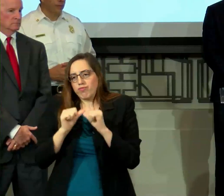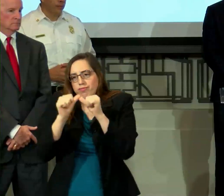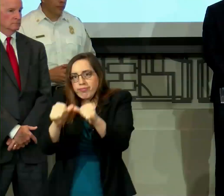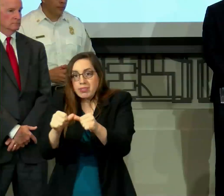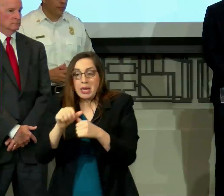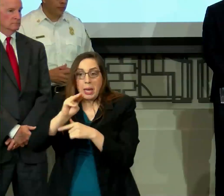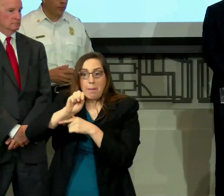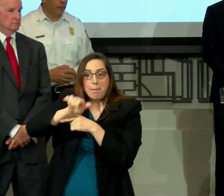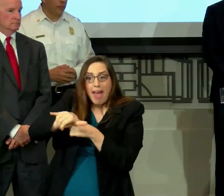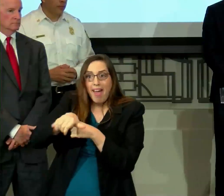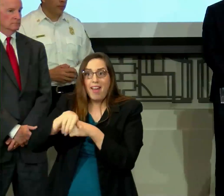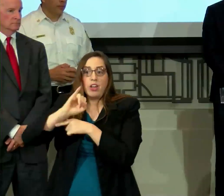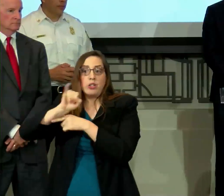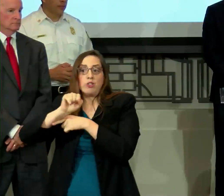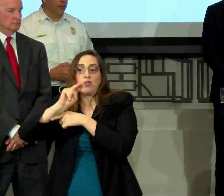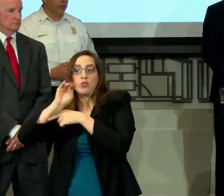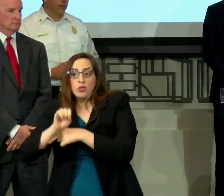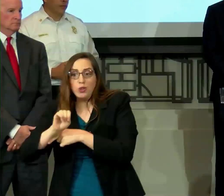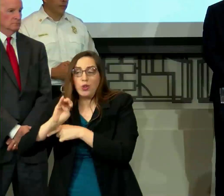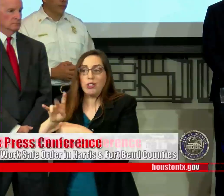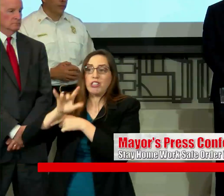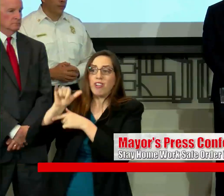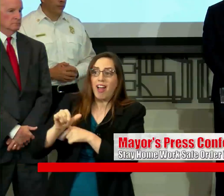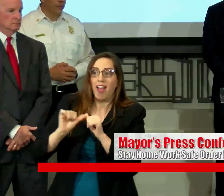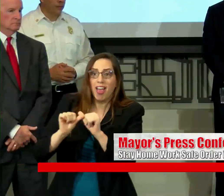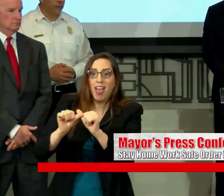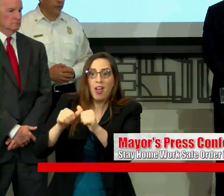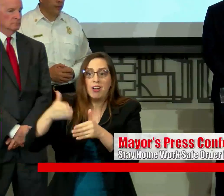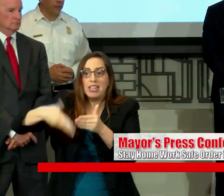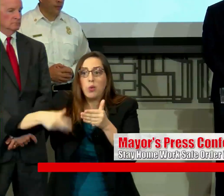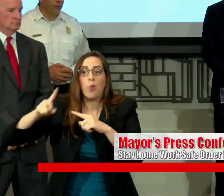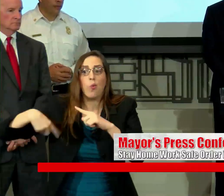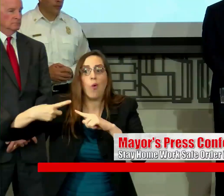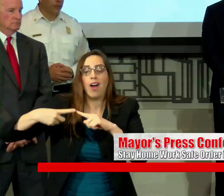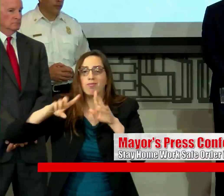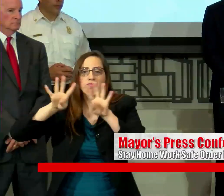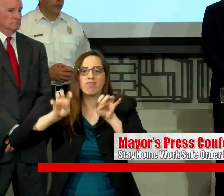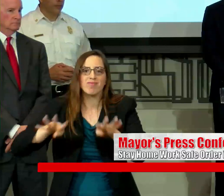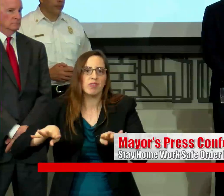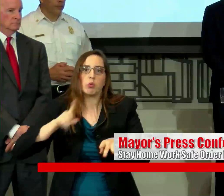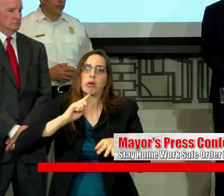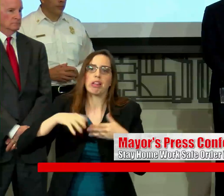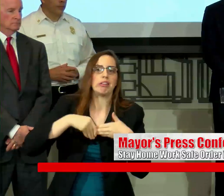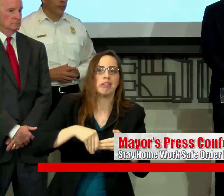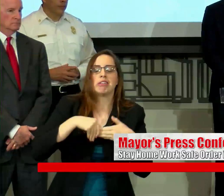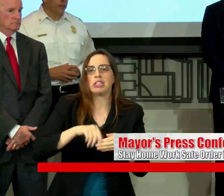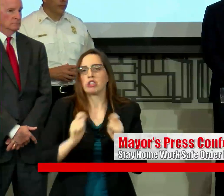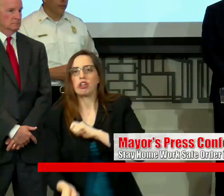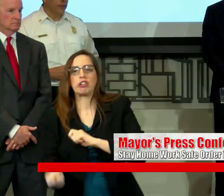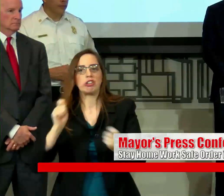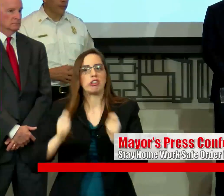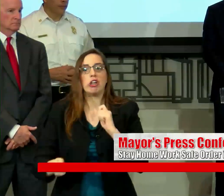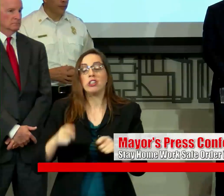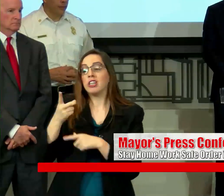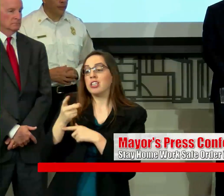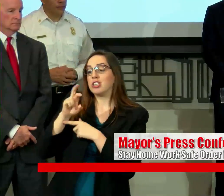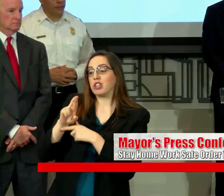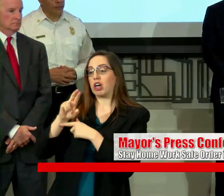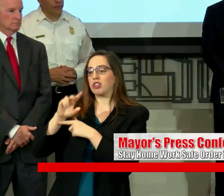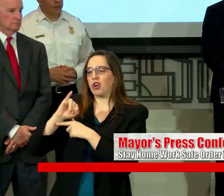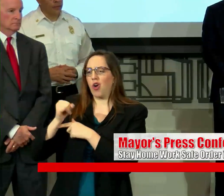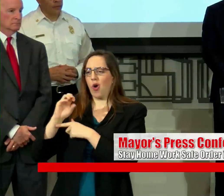May, June, July. You just don't know. The situation is so fluid. When Dr. Peter Hotez